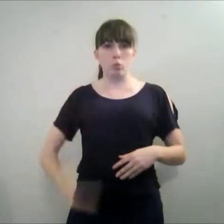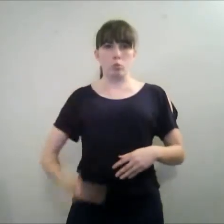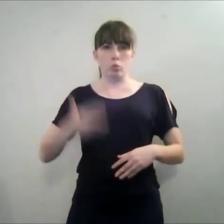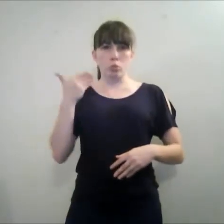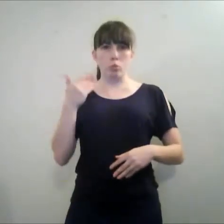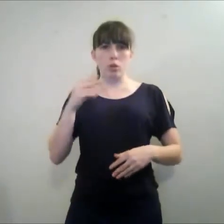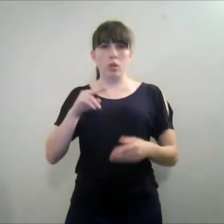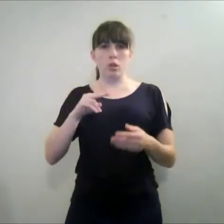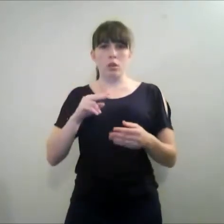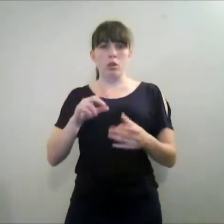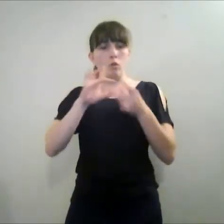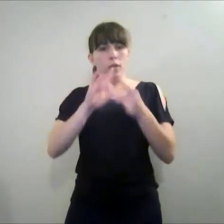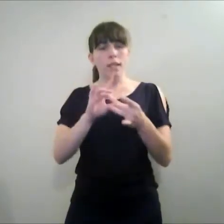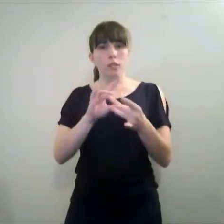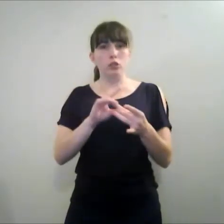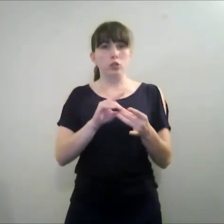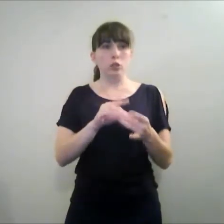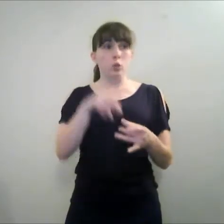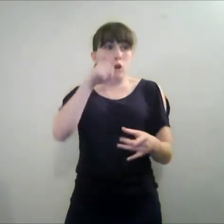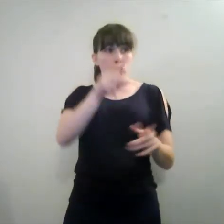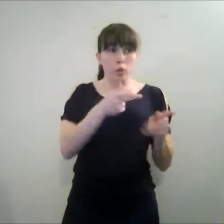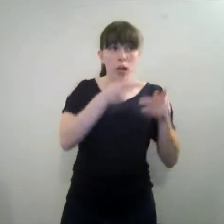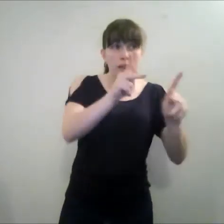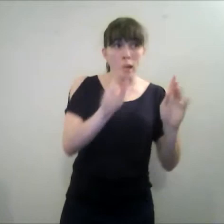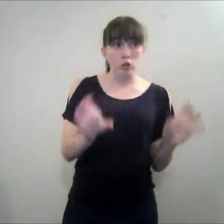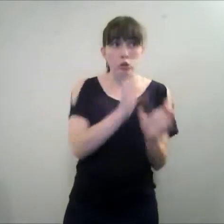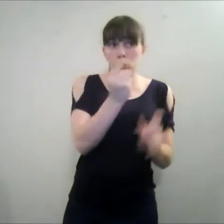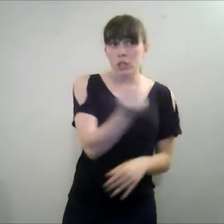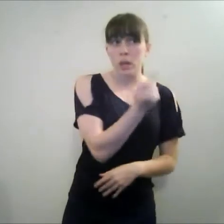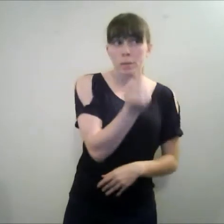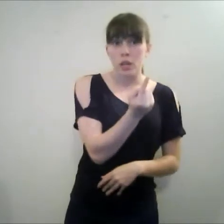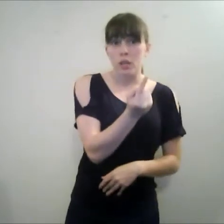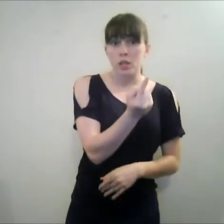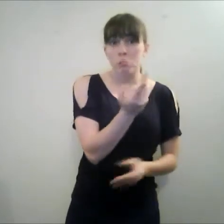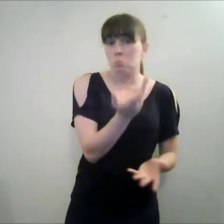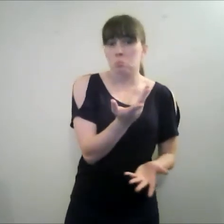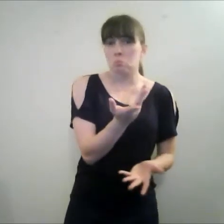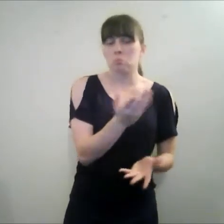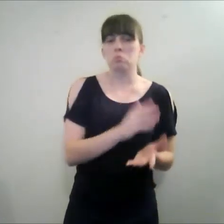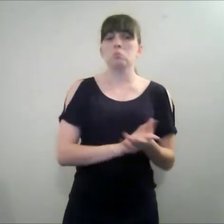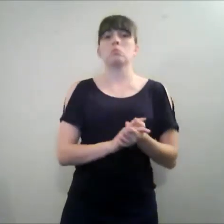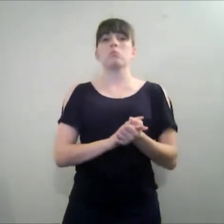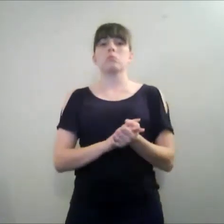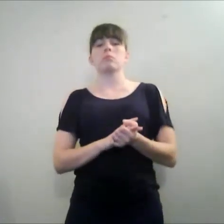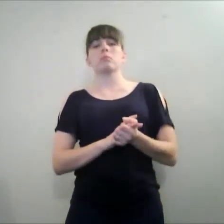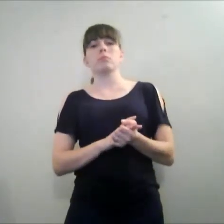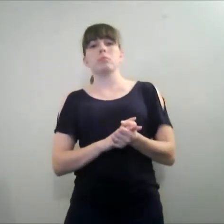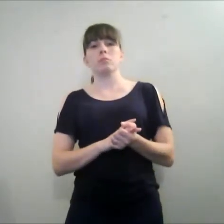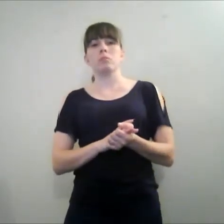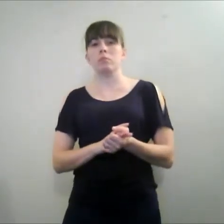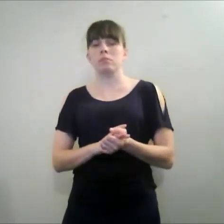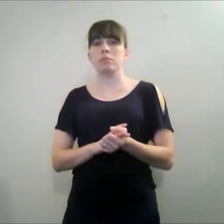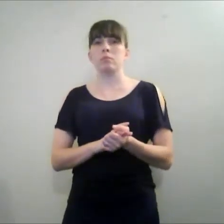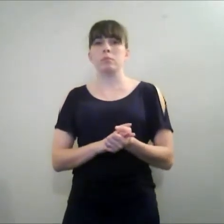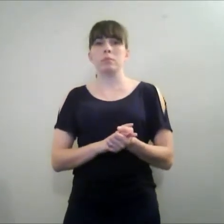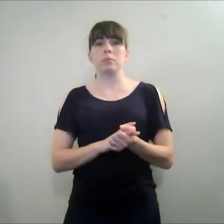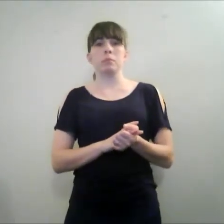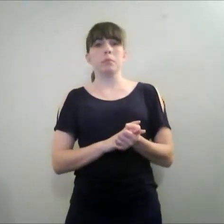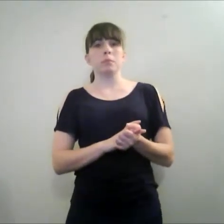So my suggestion, I, like James, think that there should be a resurgence of interest in R&D. I think this is a solvable problem. It's something we can do about. Naturally,